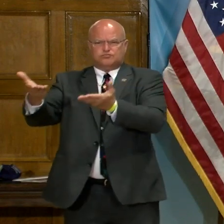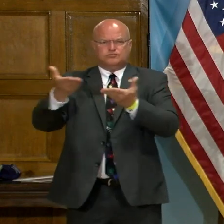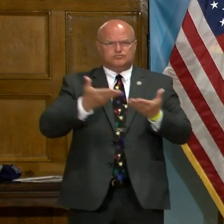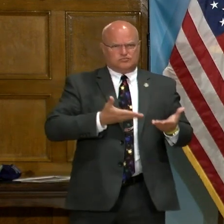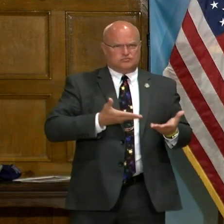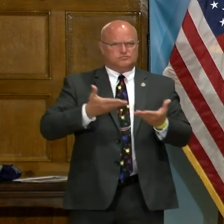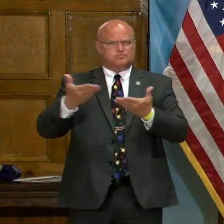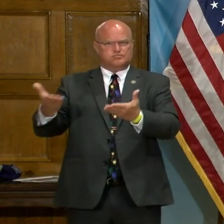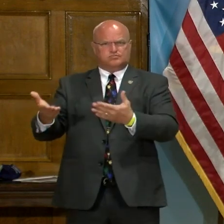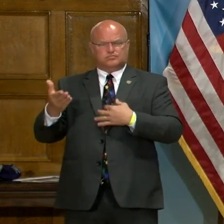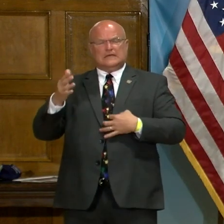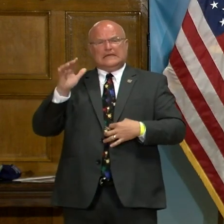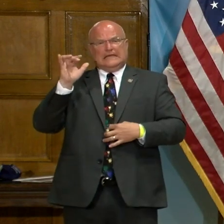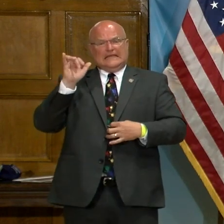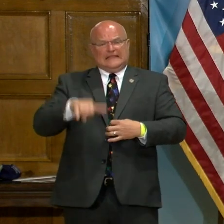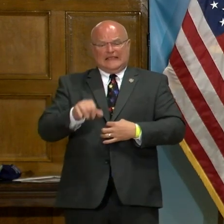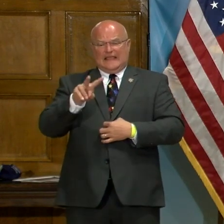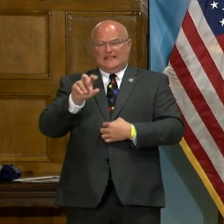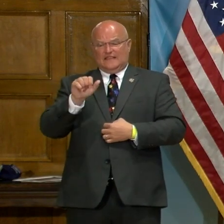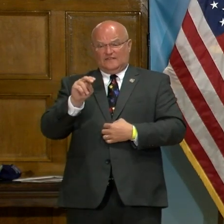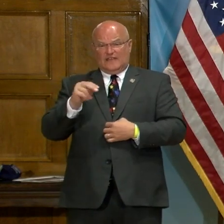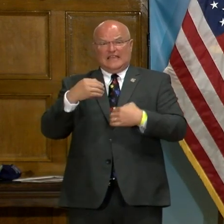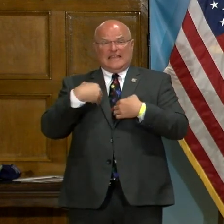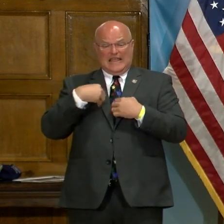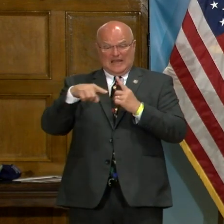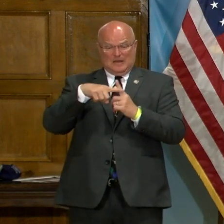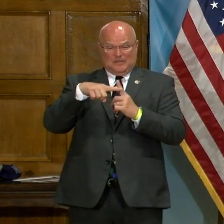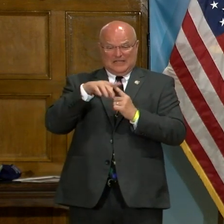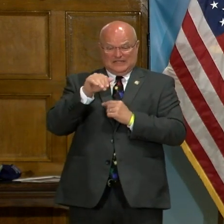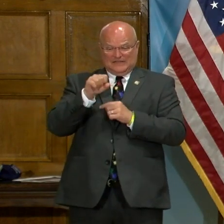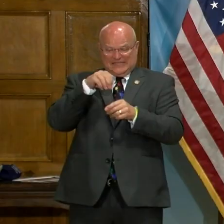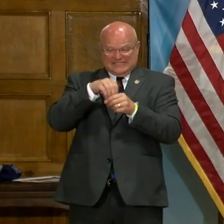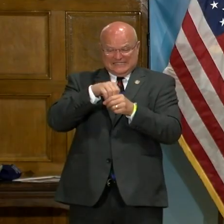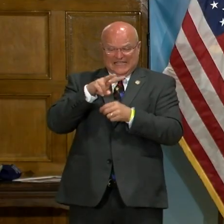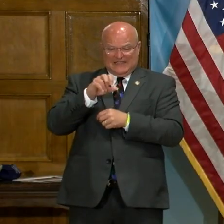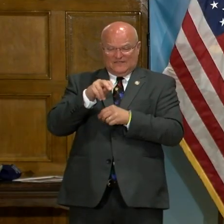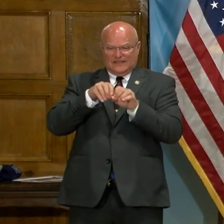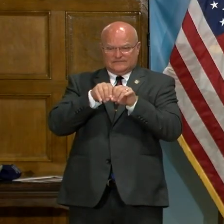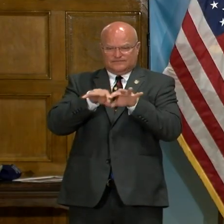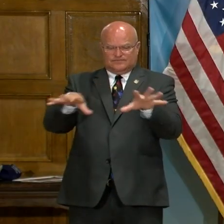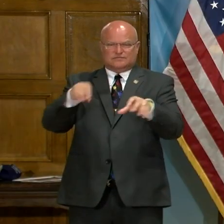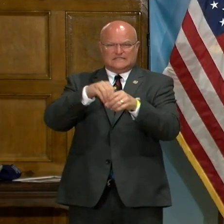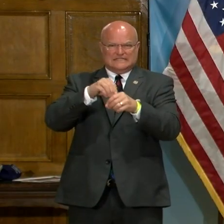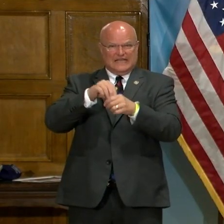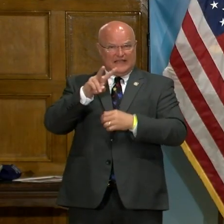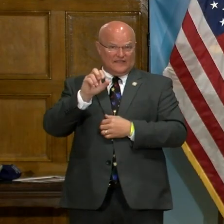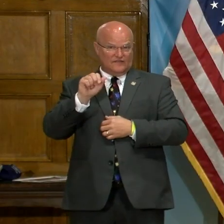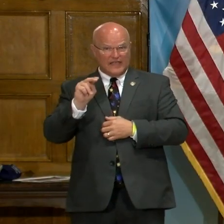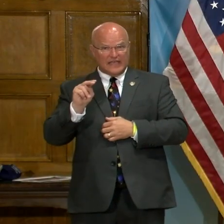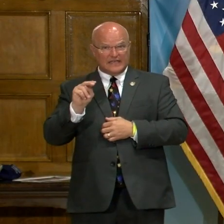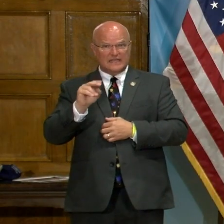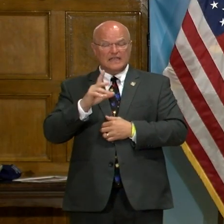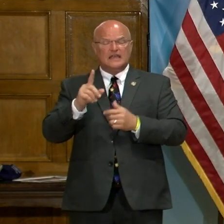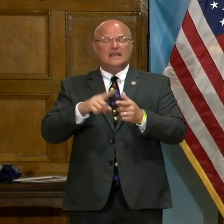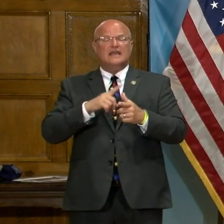work site. Well, the van is the one that had a positive case, and that contributed to it.